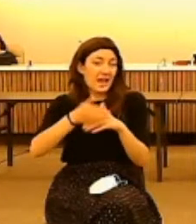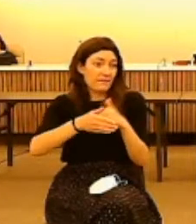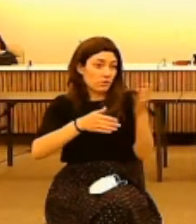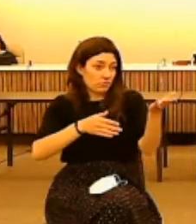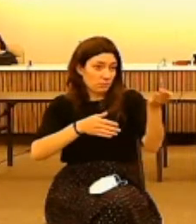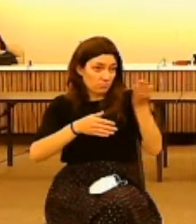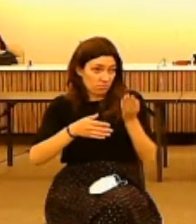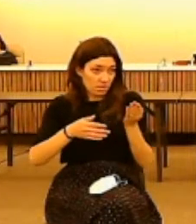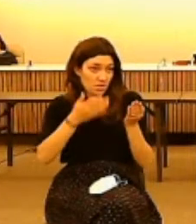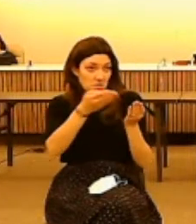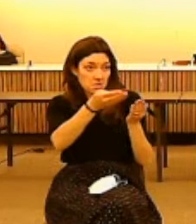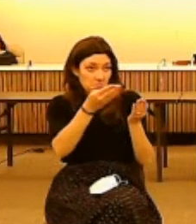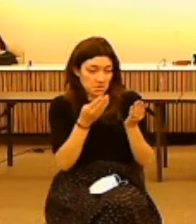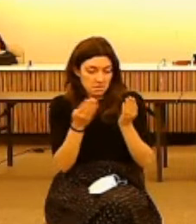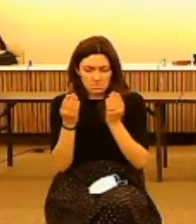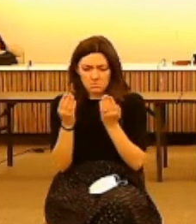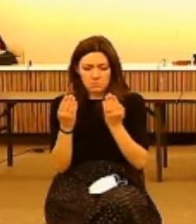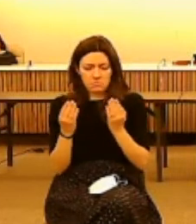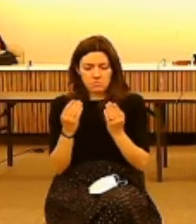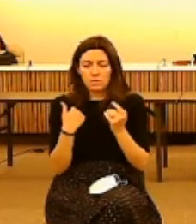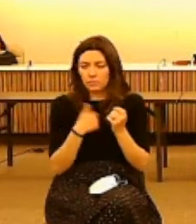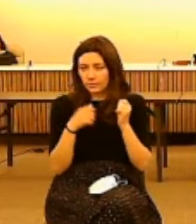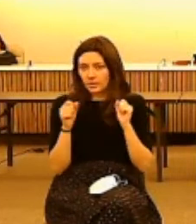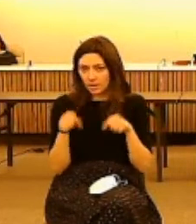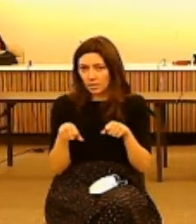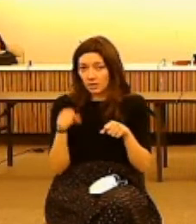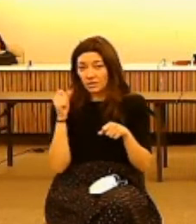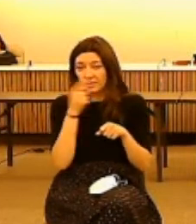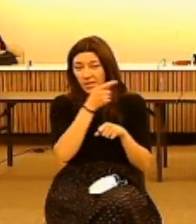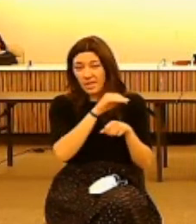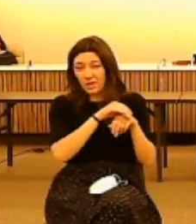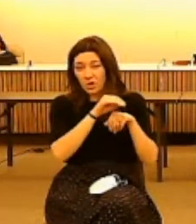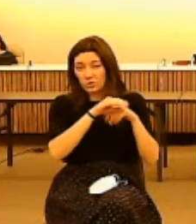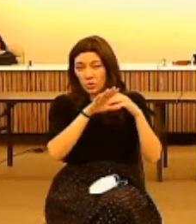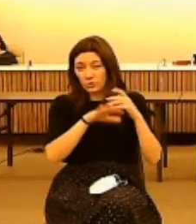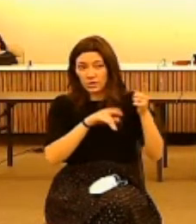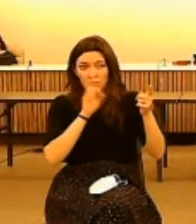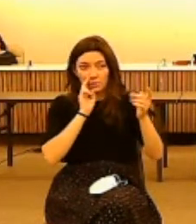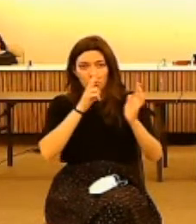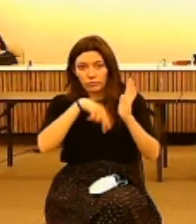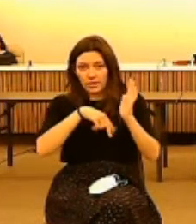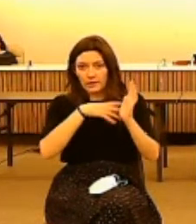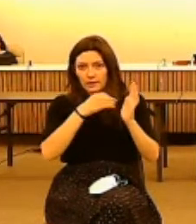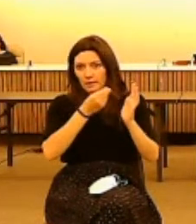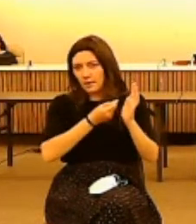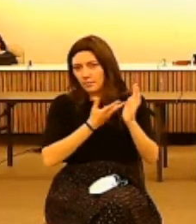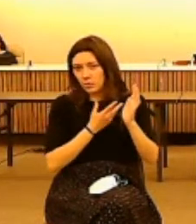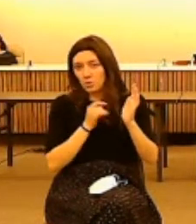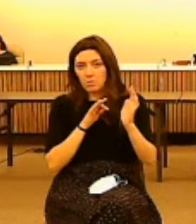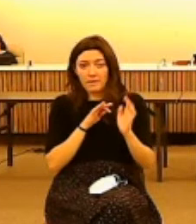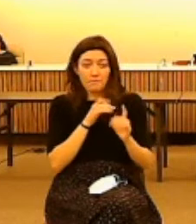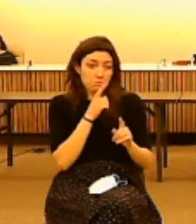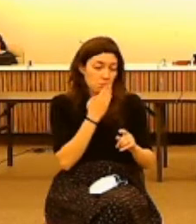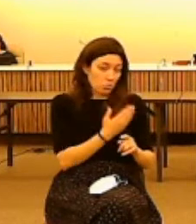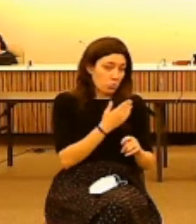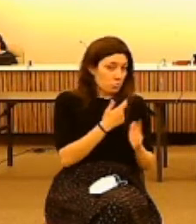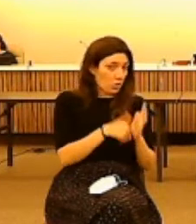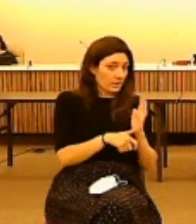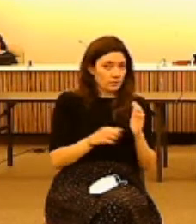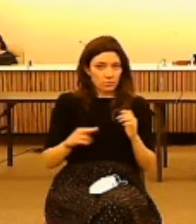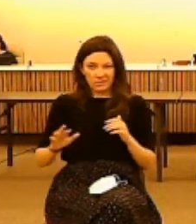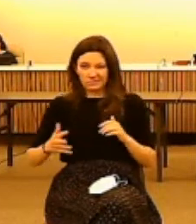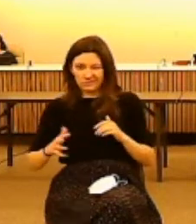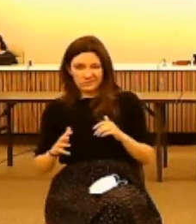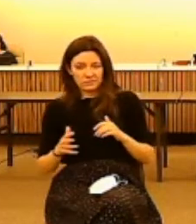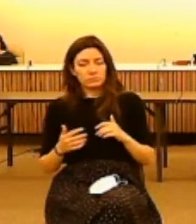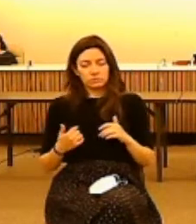back. And again, the consultant will review them and let us know whether we got good prices. If we did not,